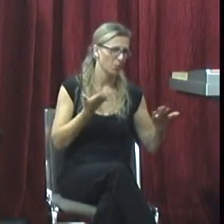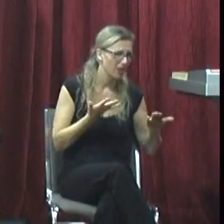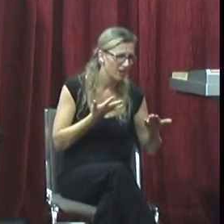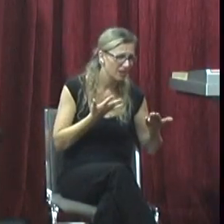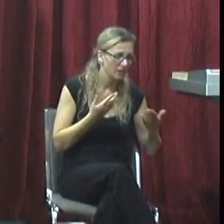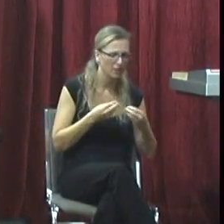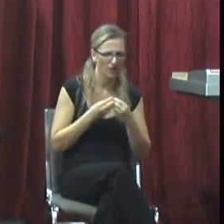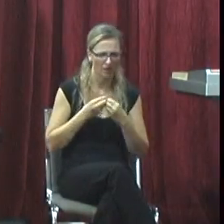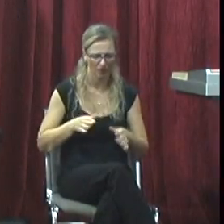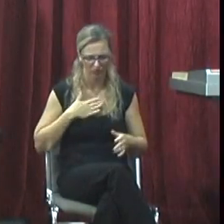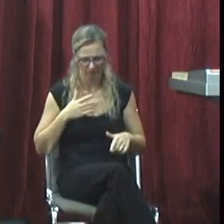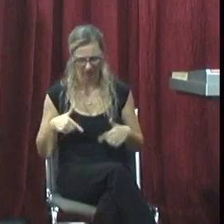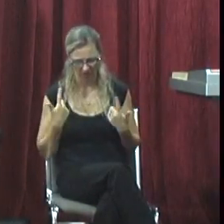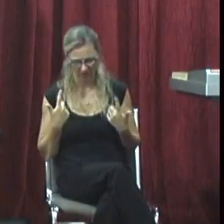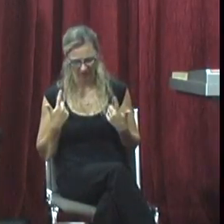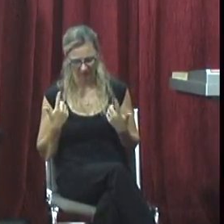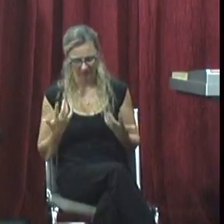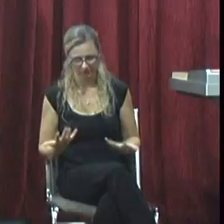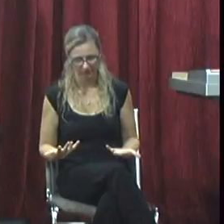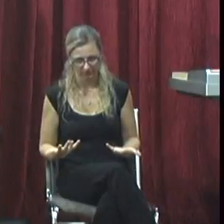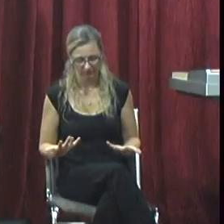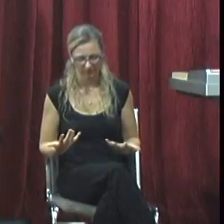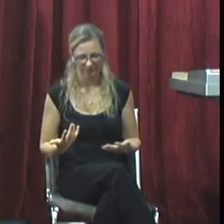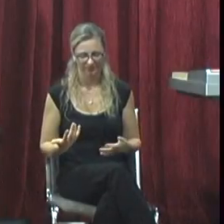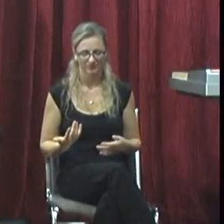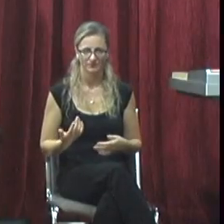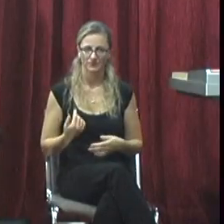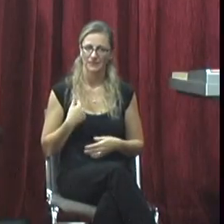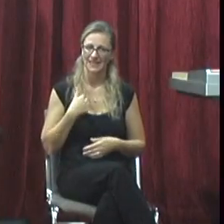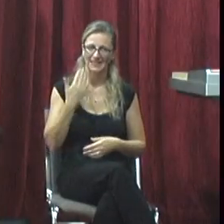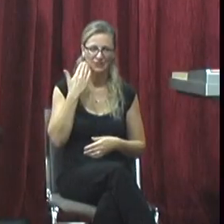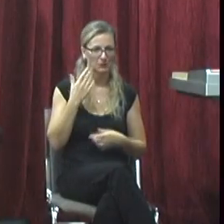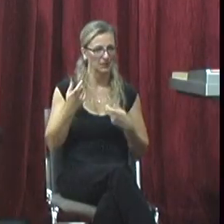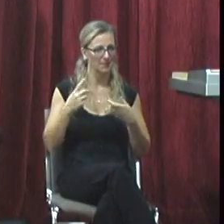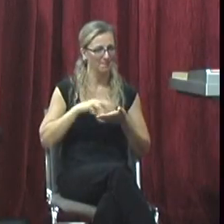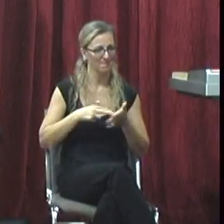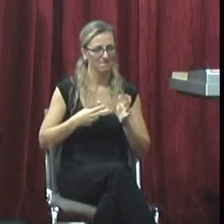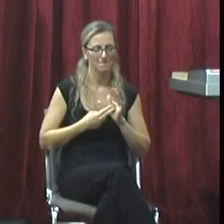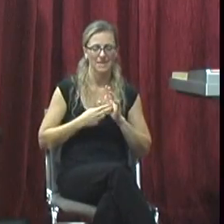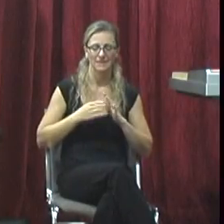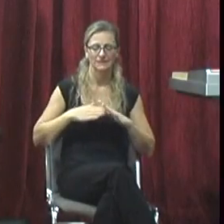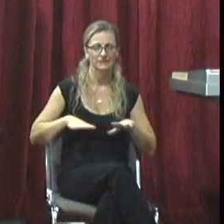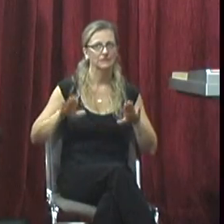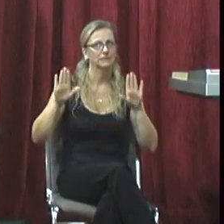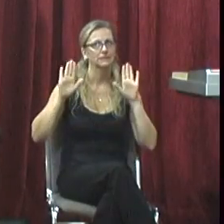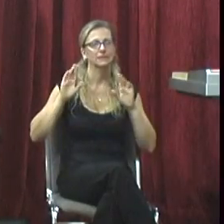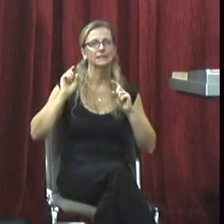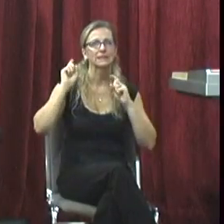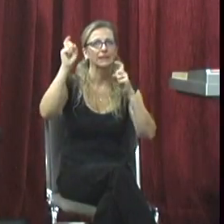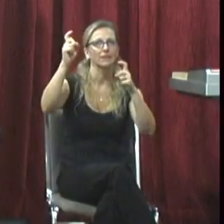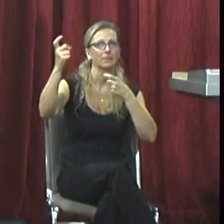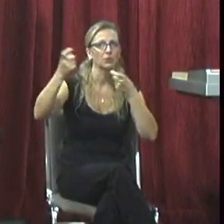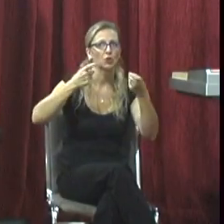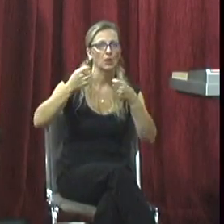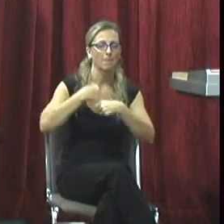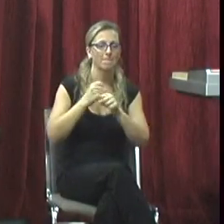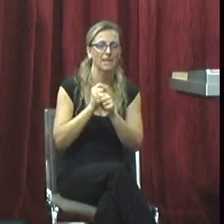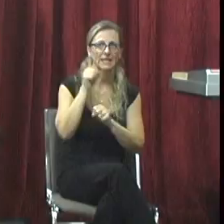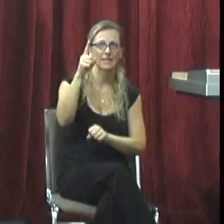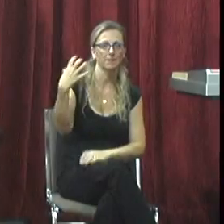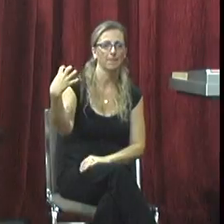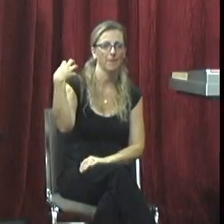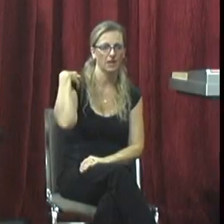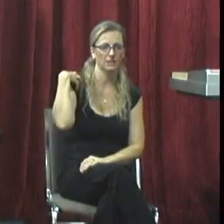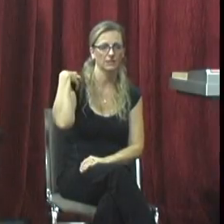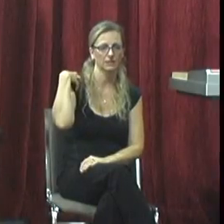that meant deep inside. It meant giving God control, making him the boss. And I believe